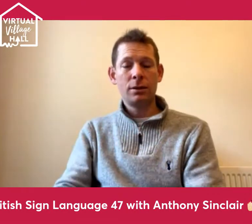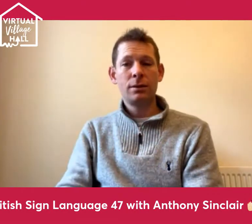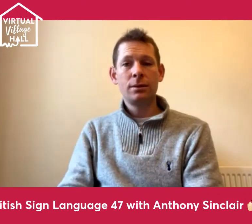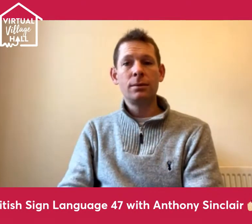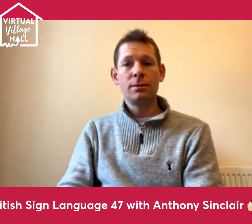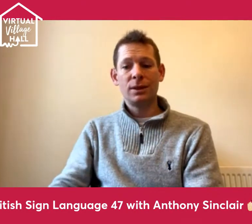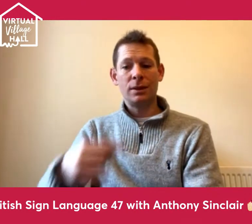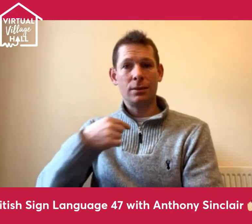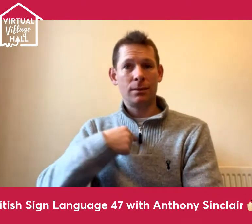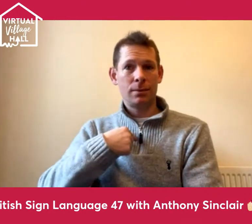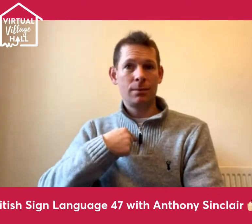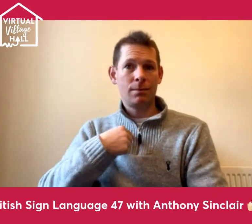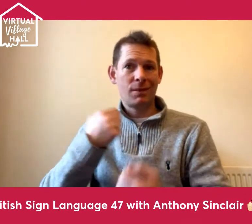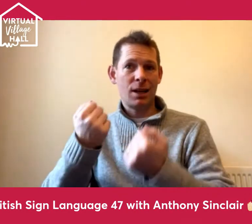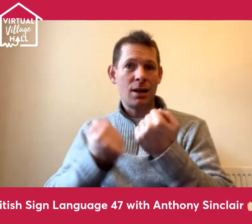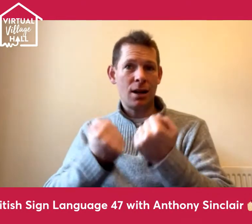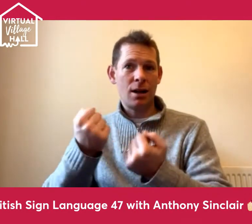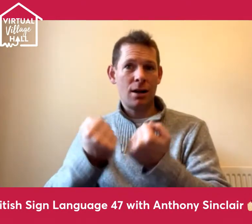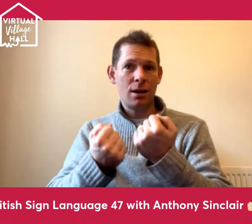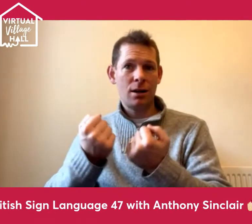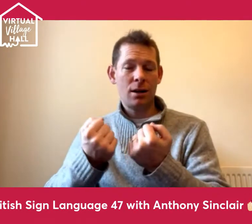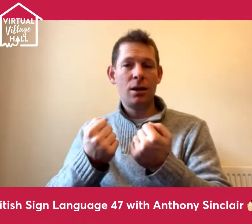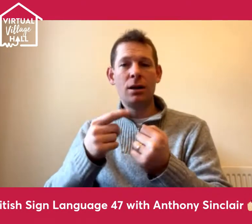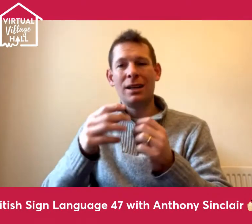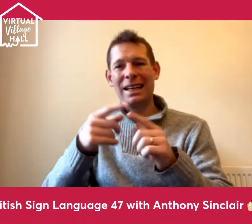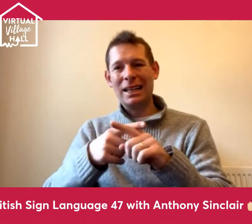Okay, so again, here's the response. I,